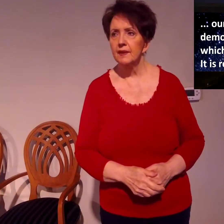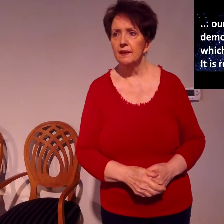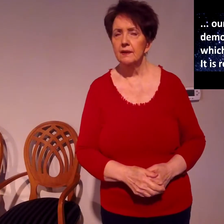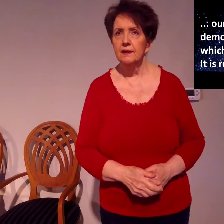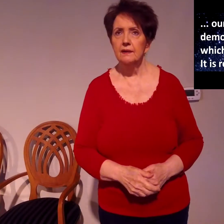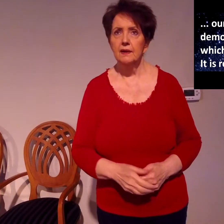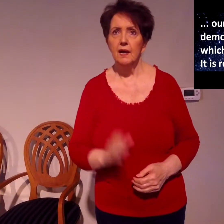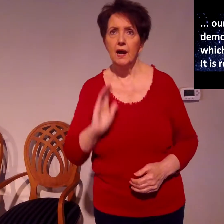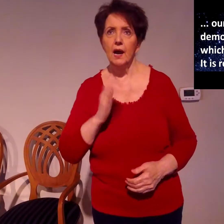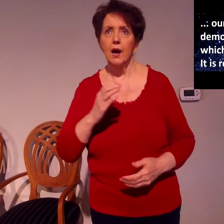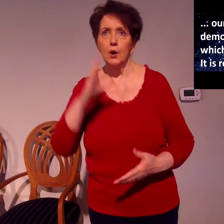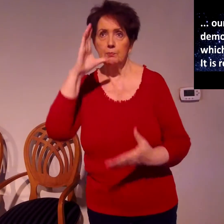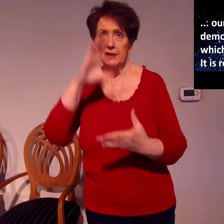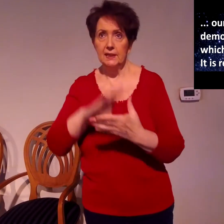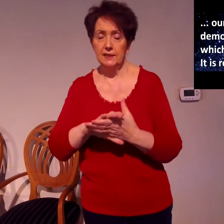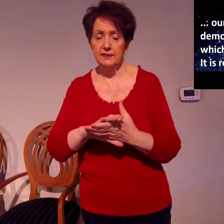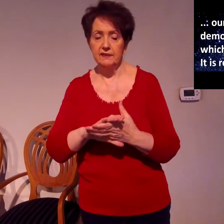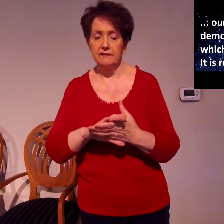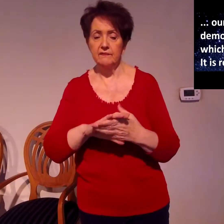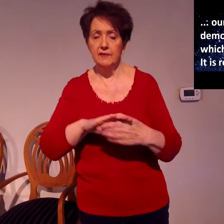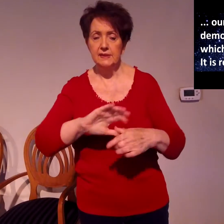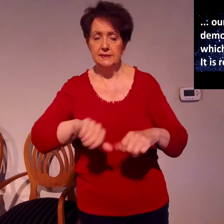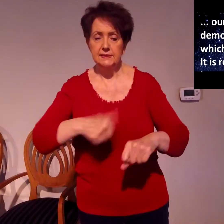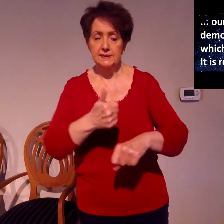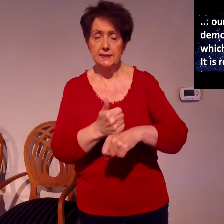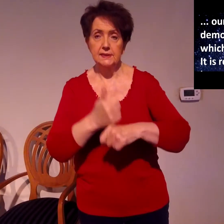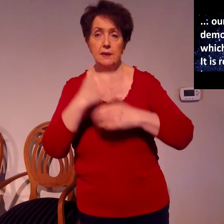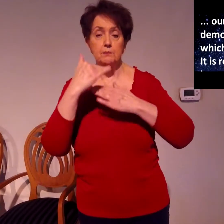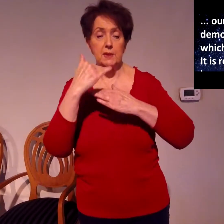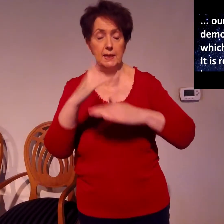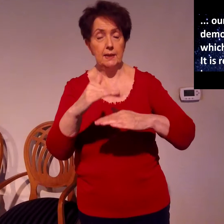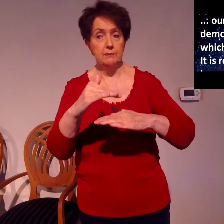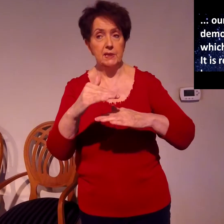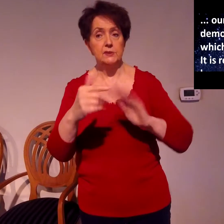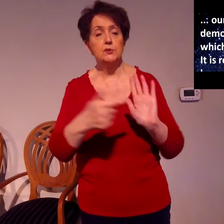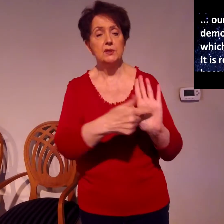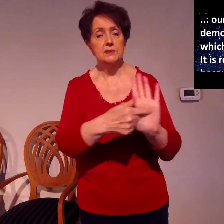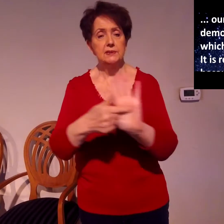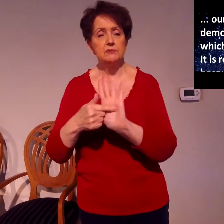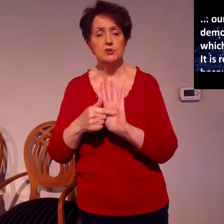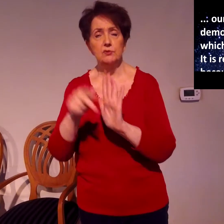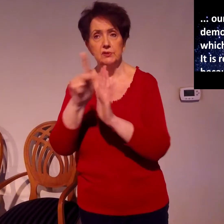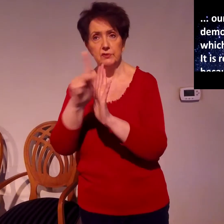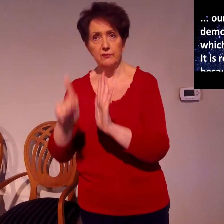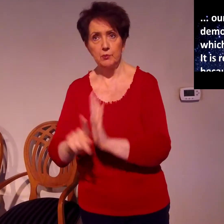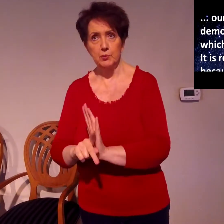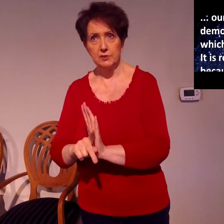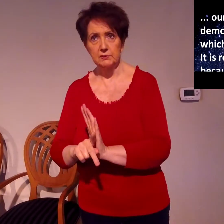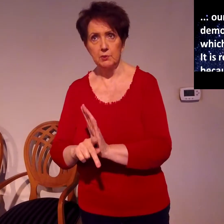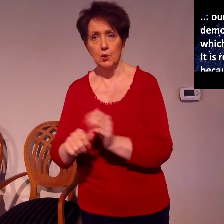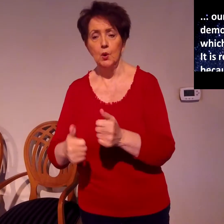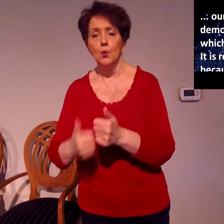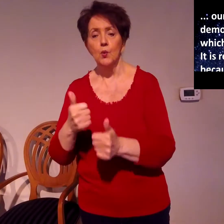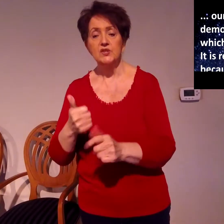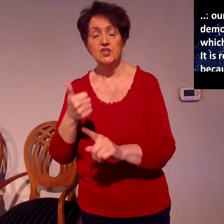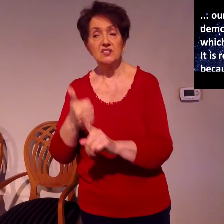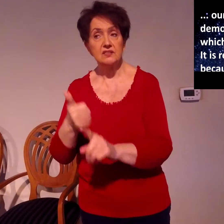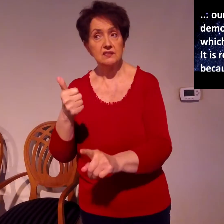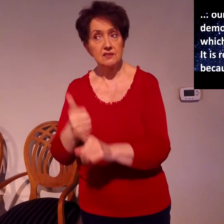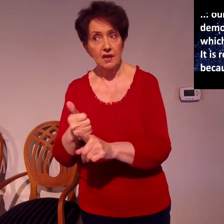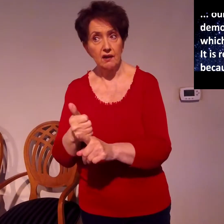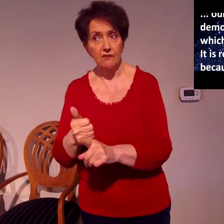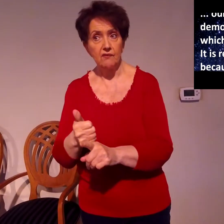our belief sets the limit to our demonstration of a principle which, of itself,